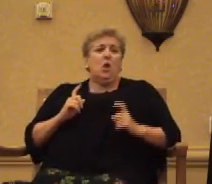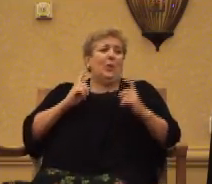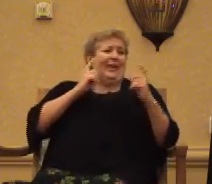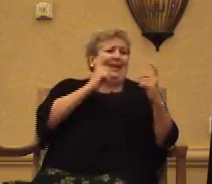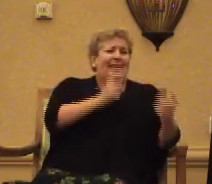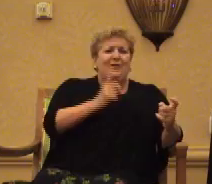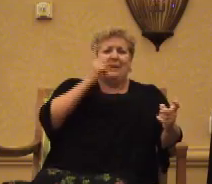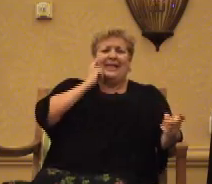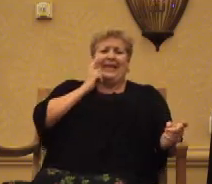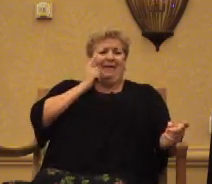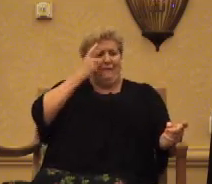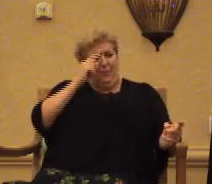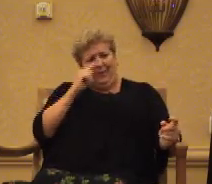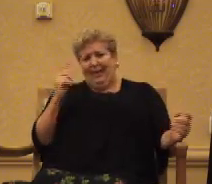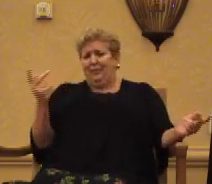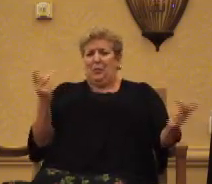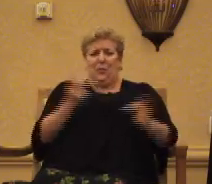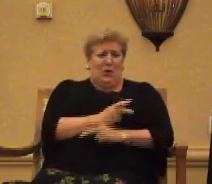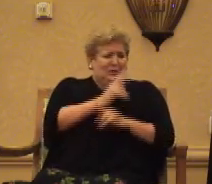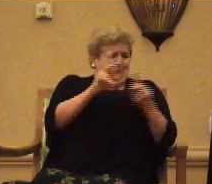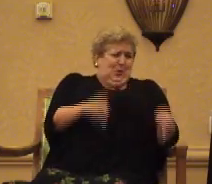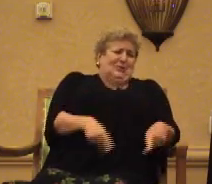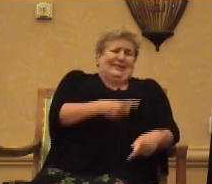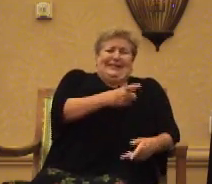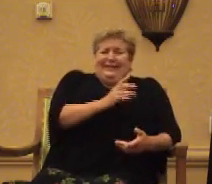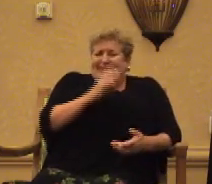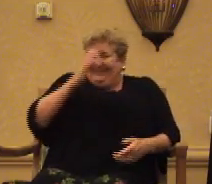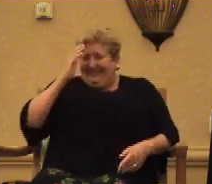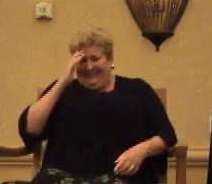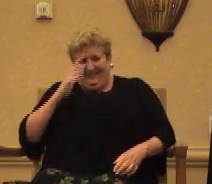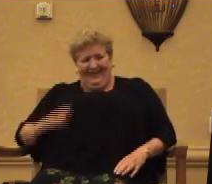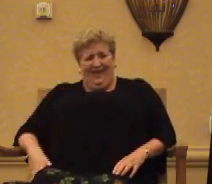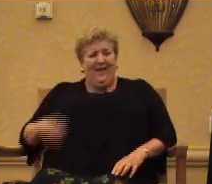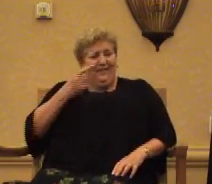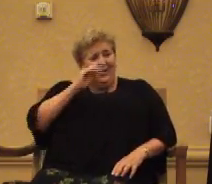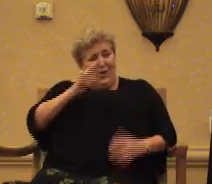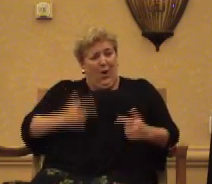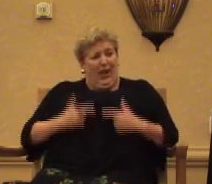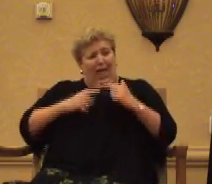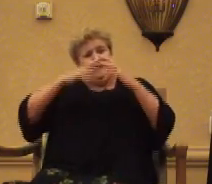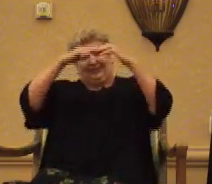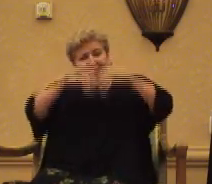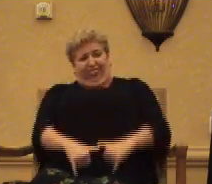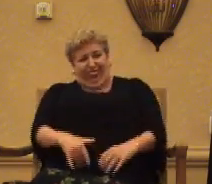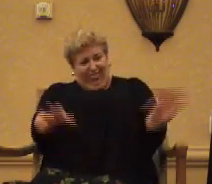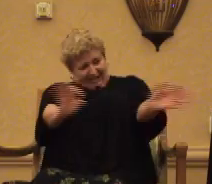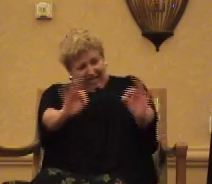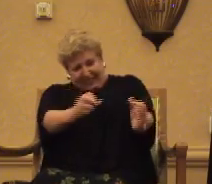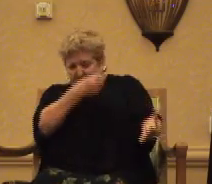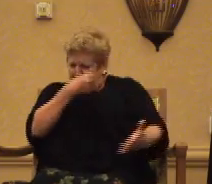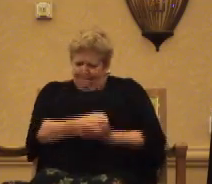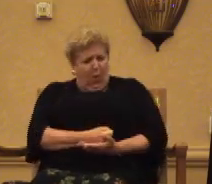for burning his life to the ground. I mean, that's nuts.